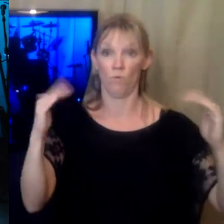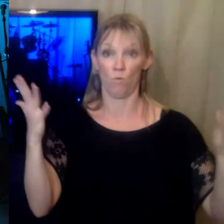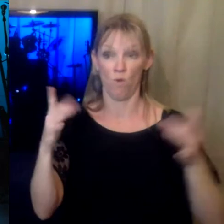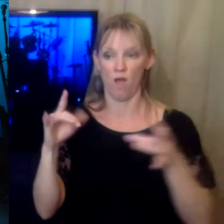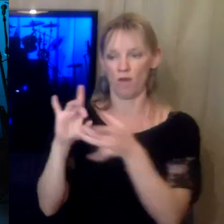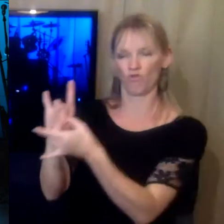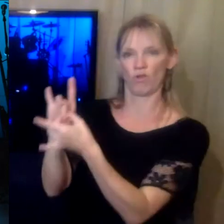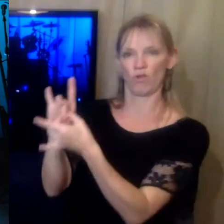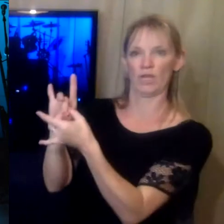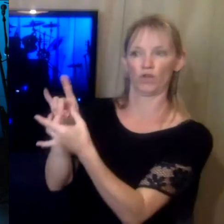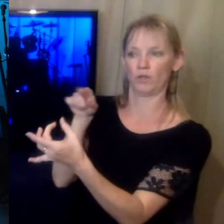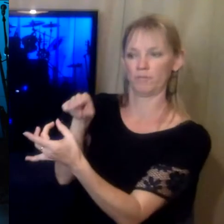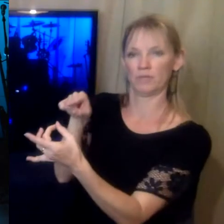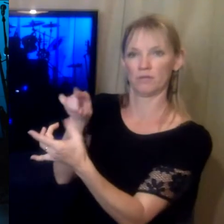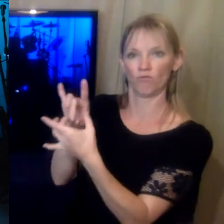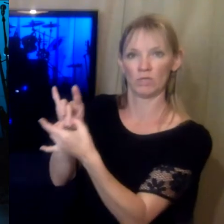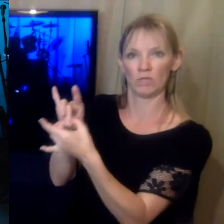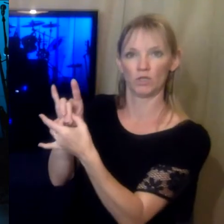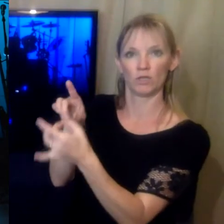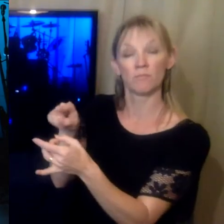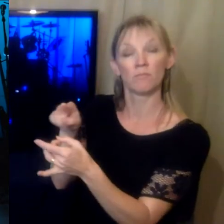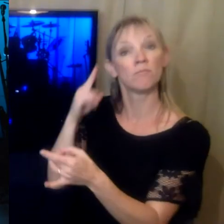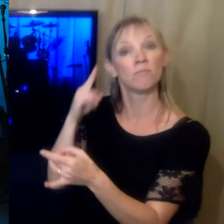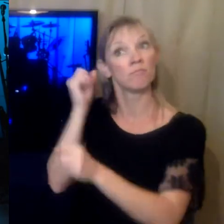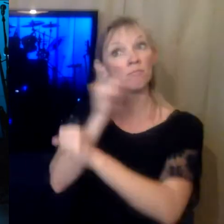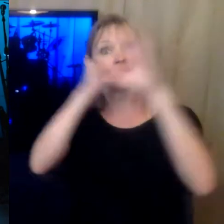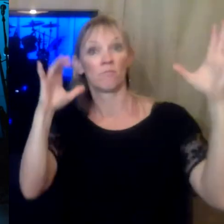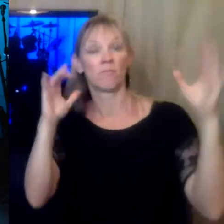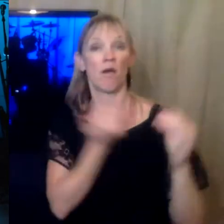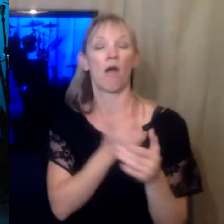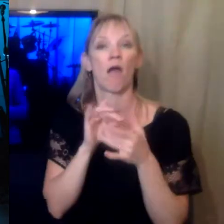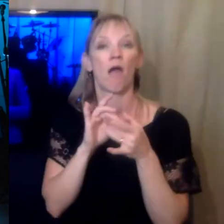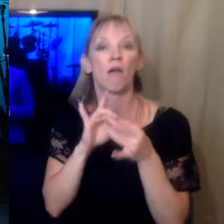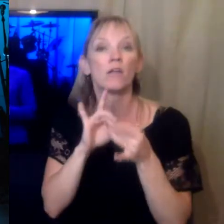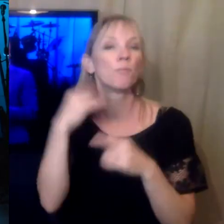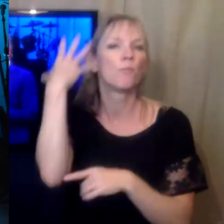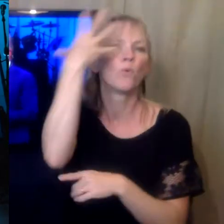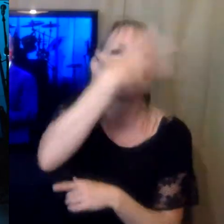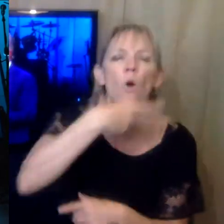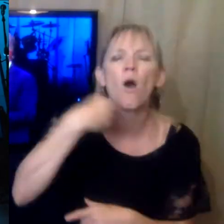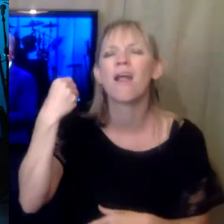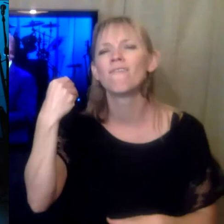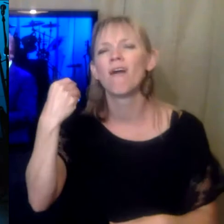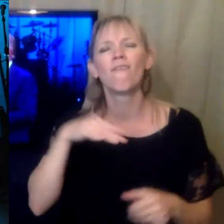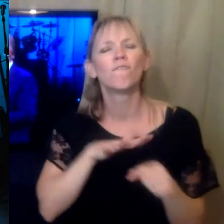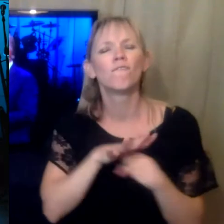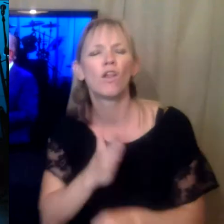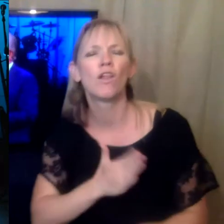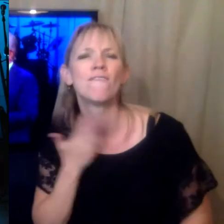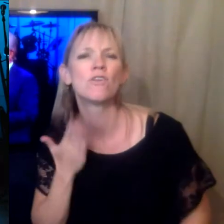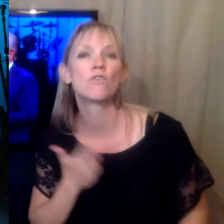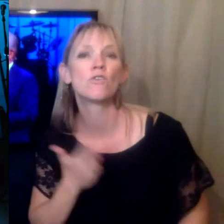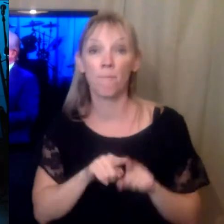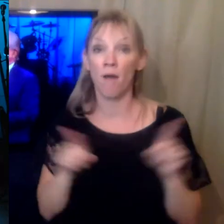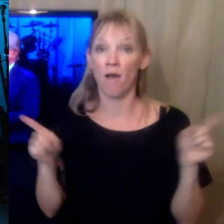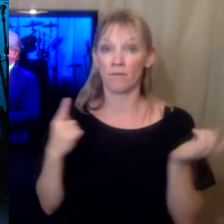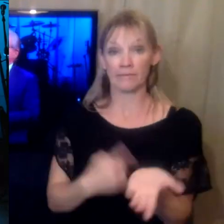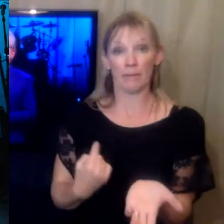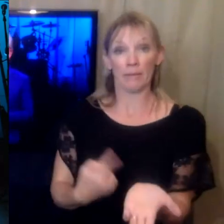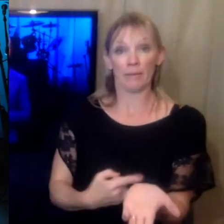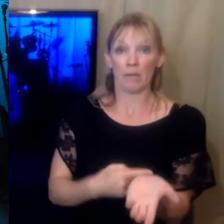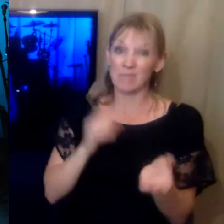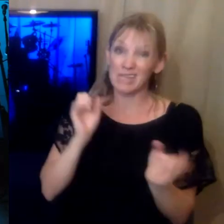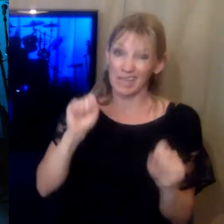Now, ideally, our relationships are beautiful and joyous, and yet at times they